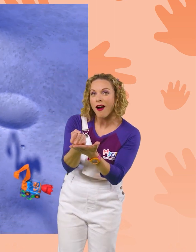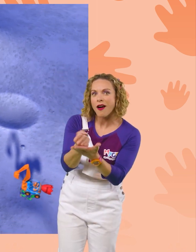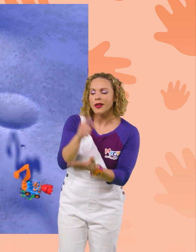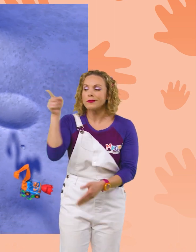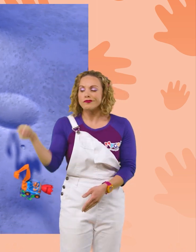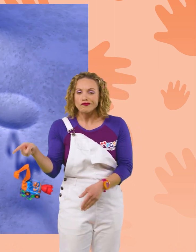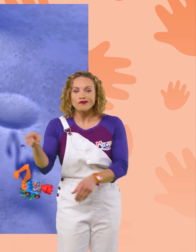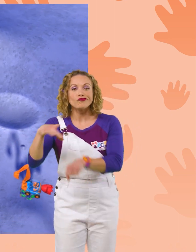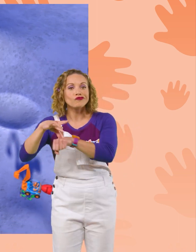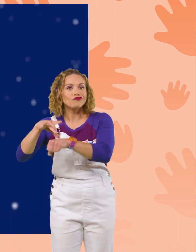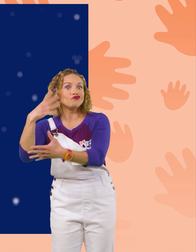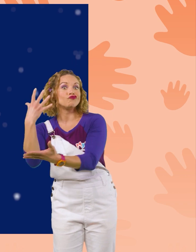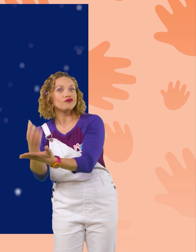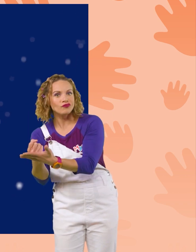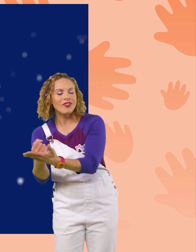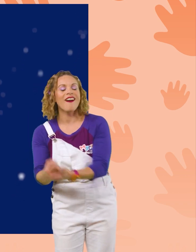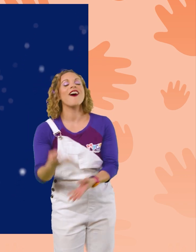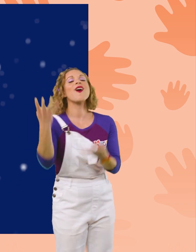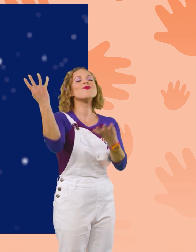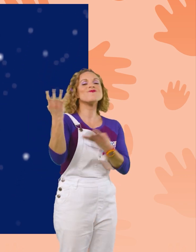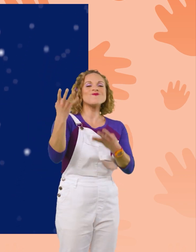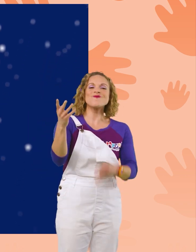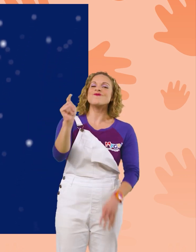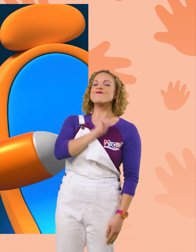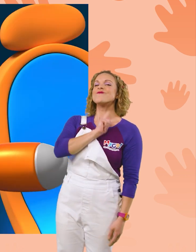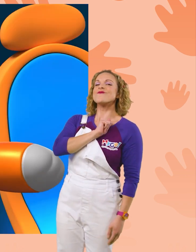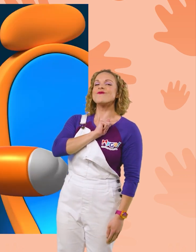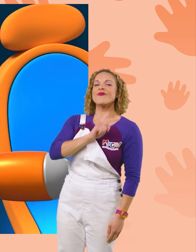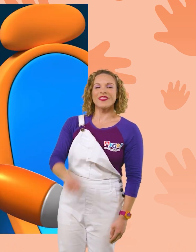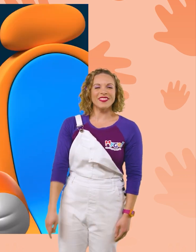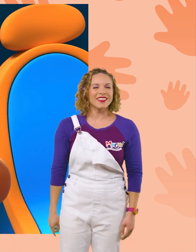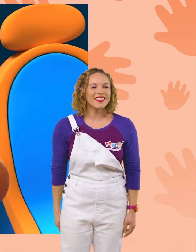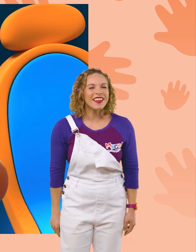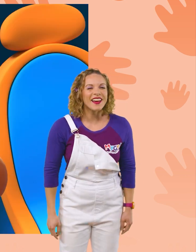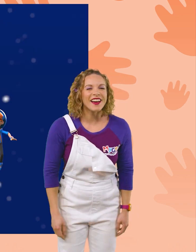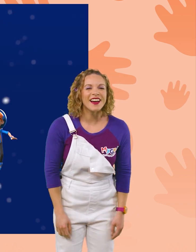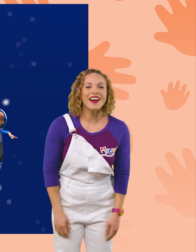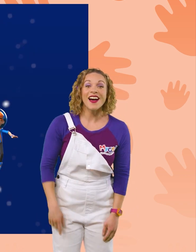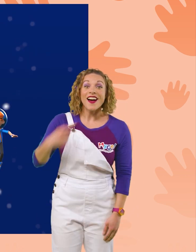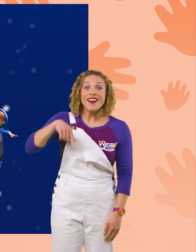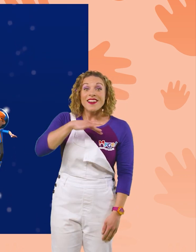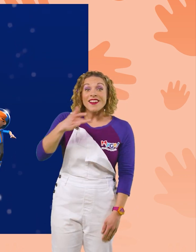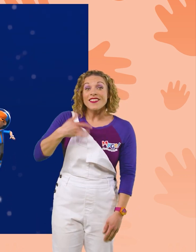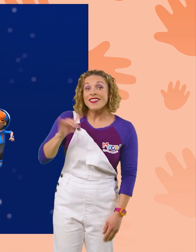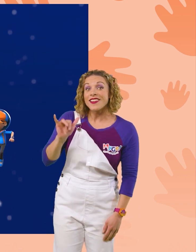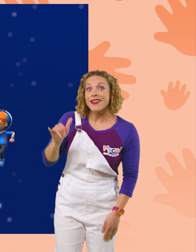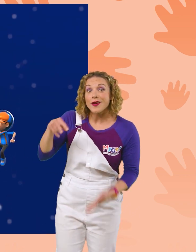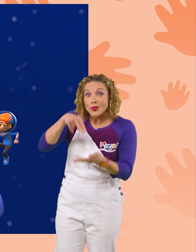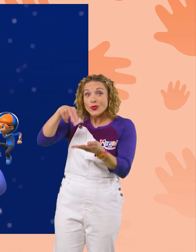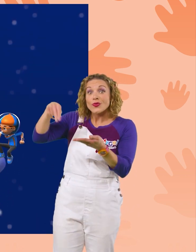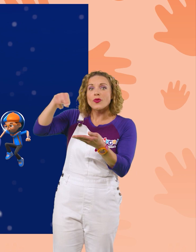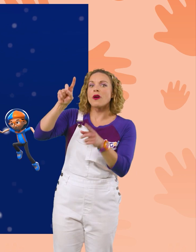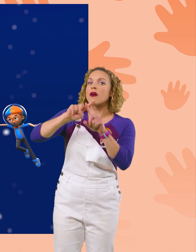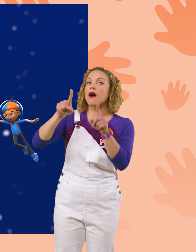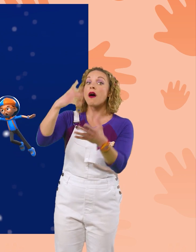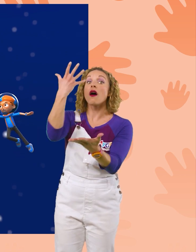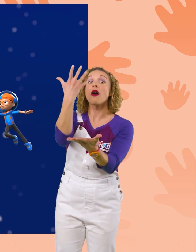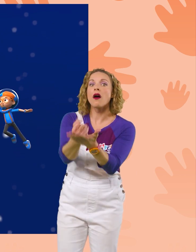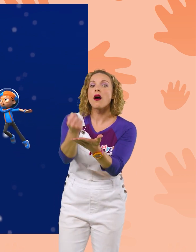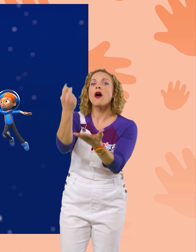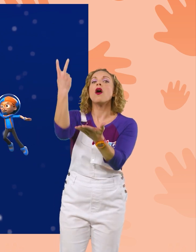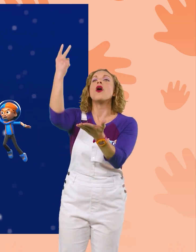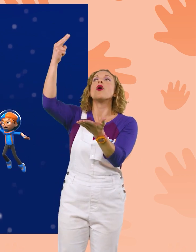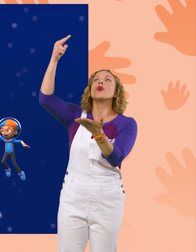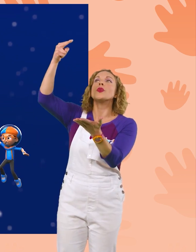there is on Earth. Upload answer, Tabs. We feel like we're floating, but gravity is